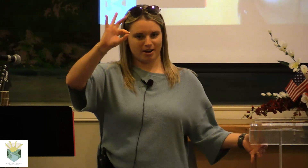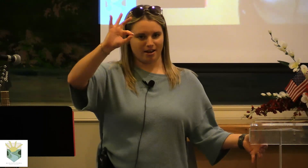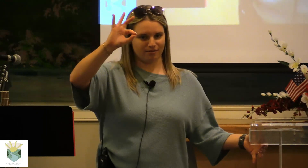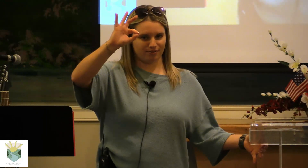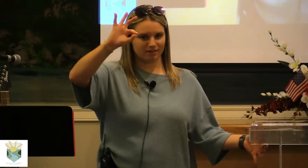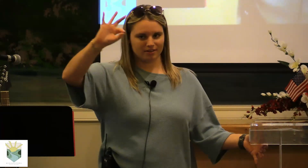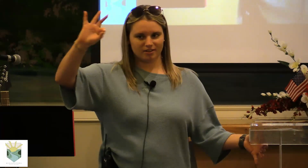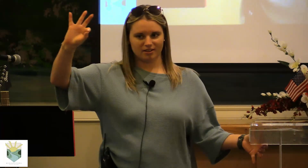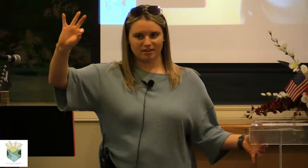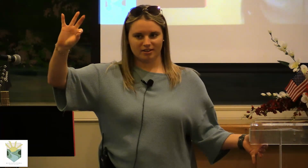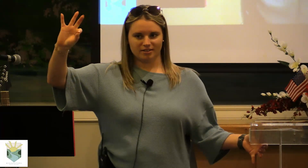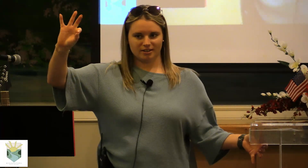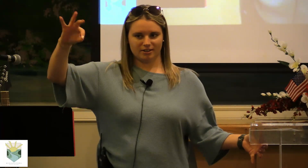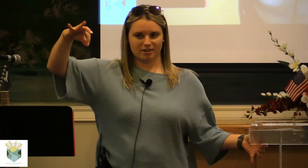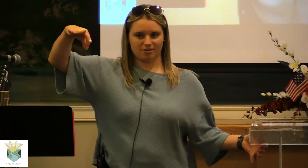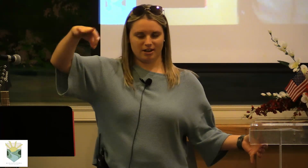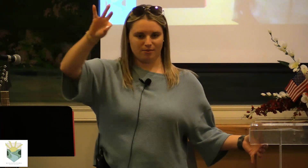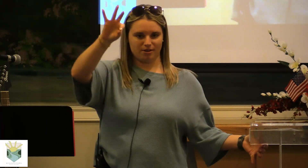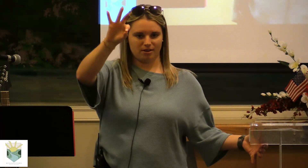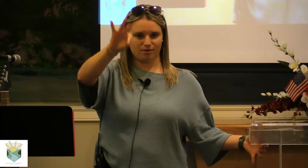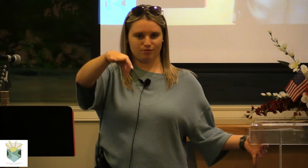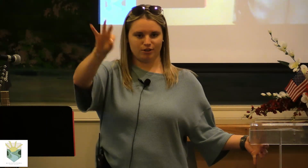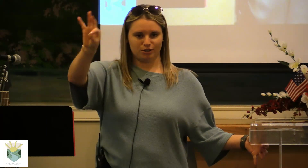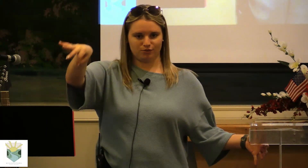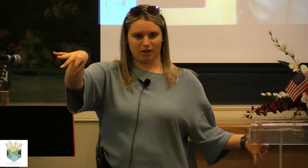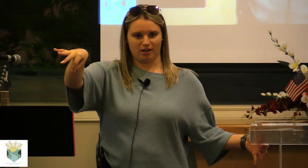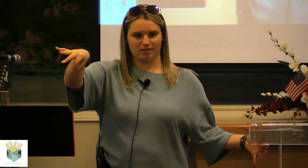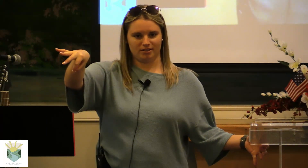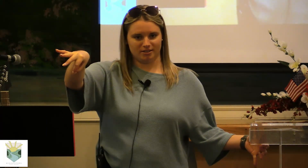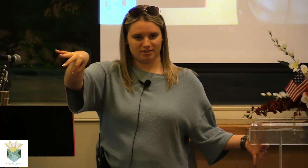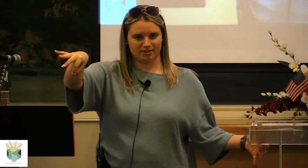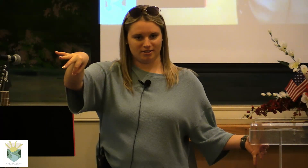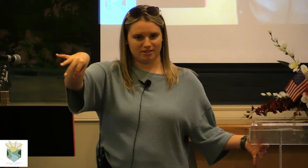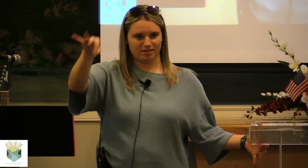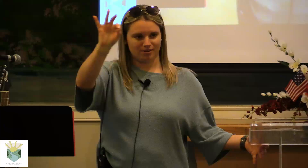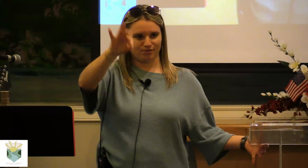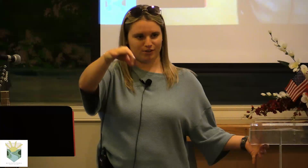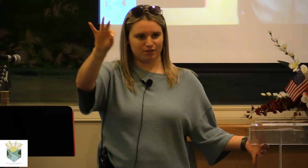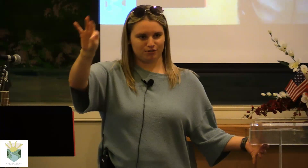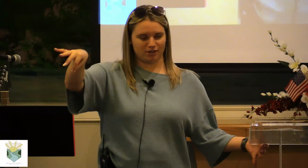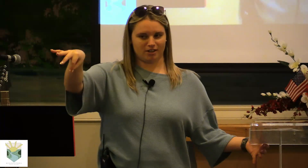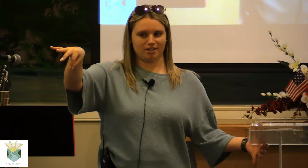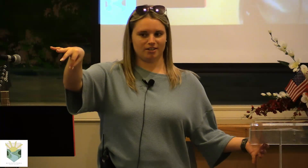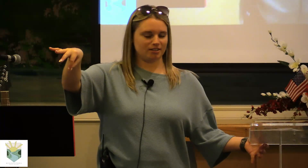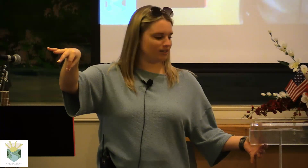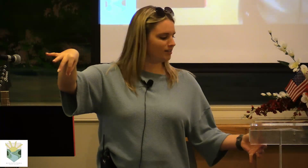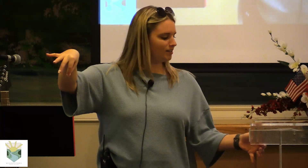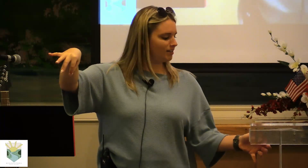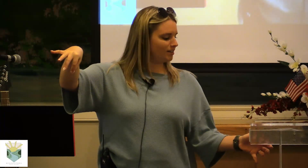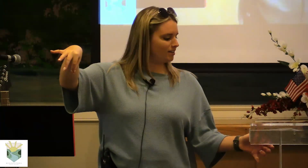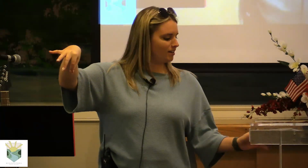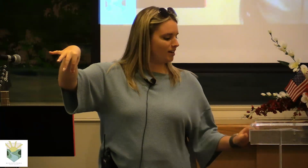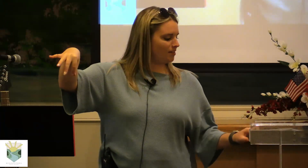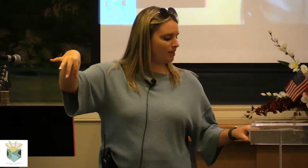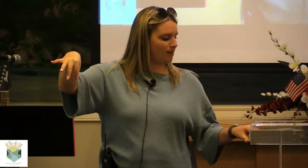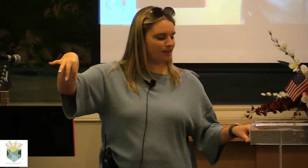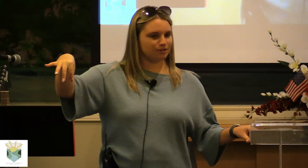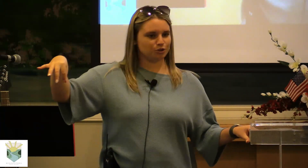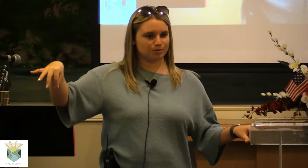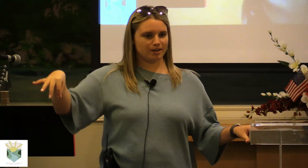F? So you're going to go down with it. French fry. French fry. And then drink